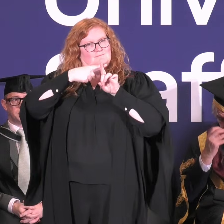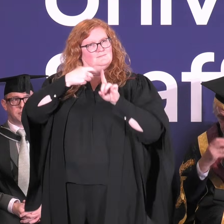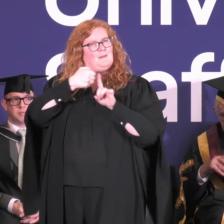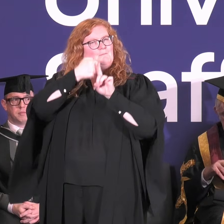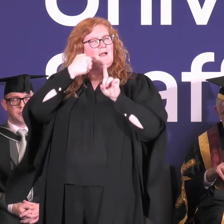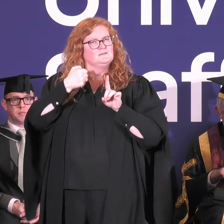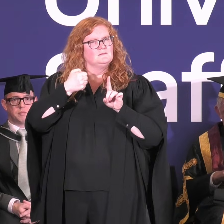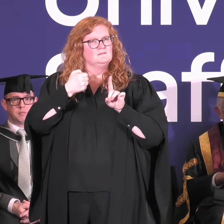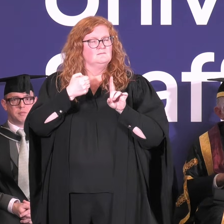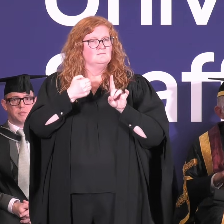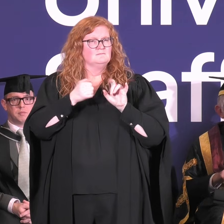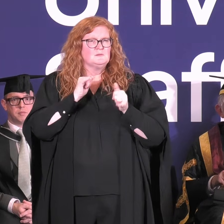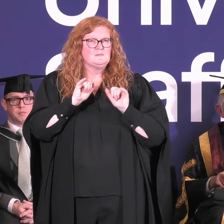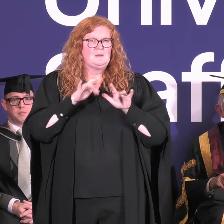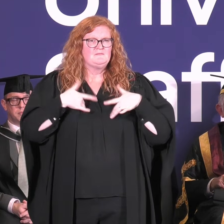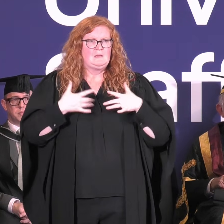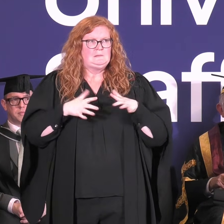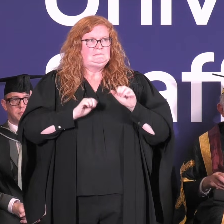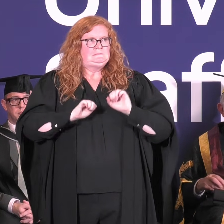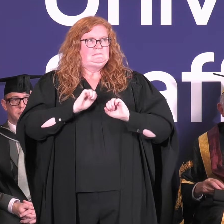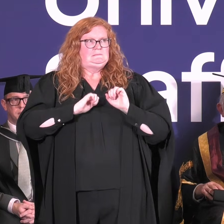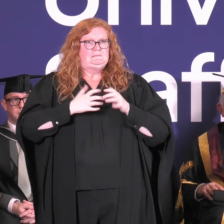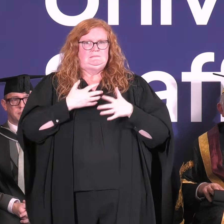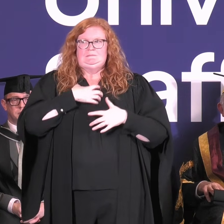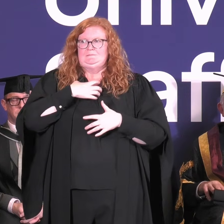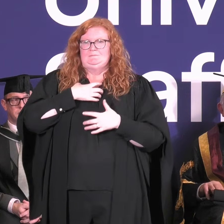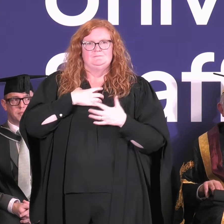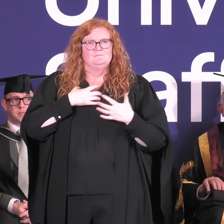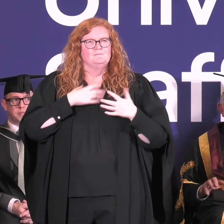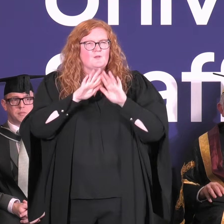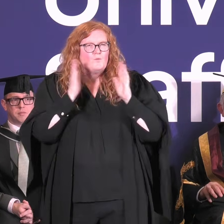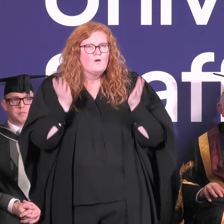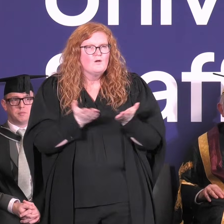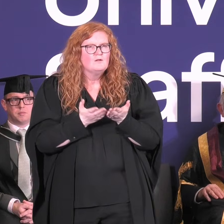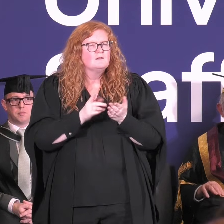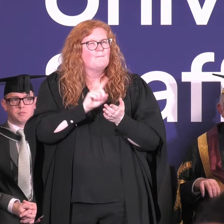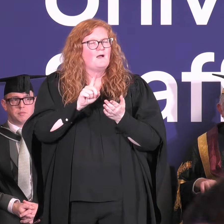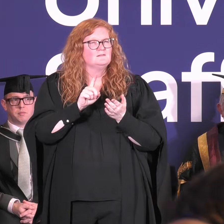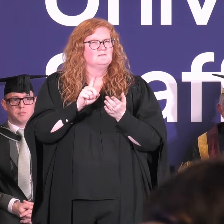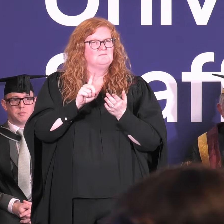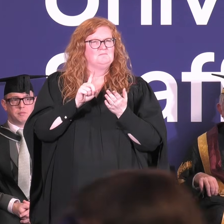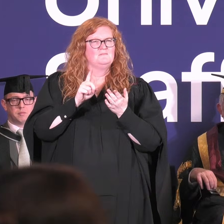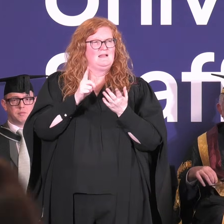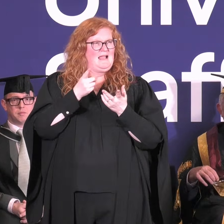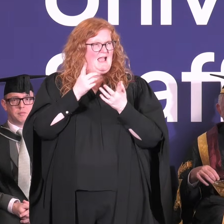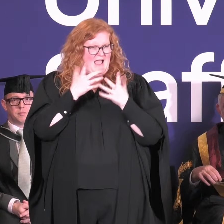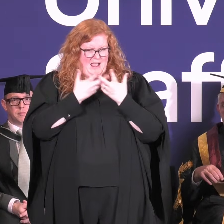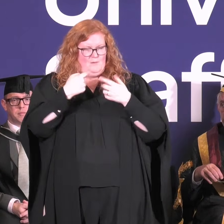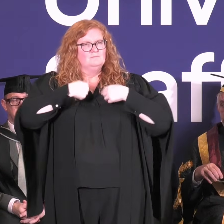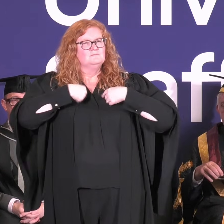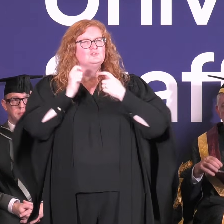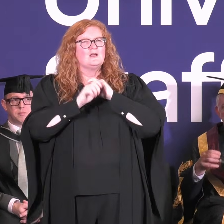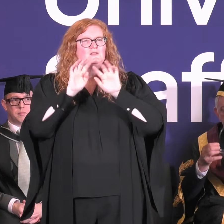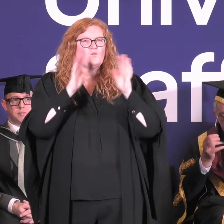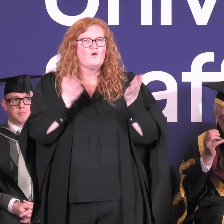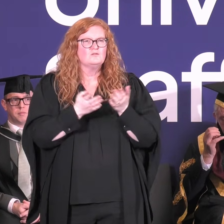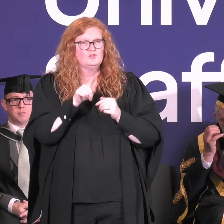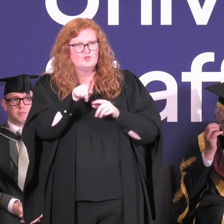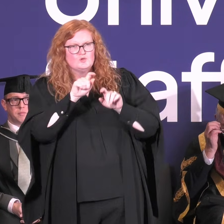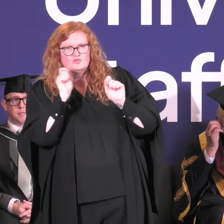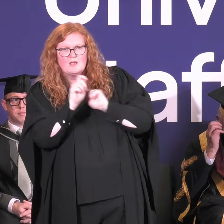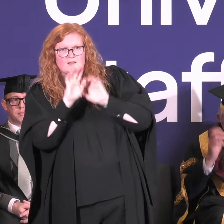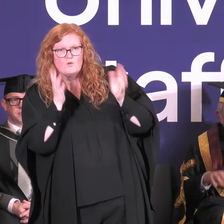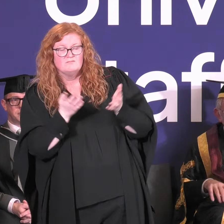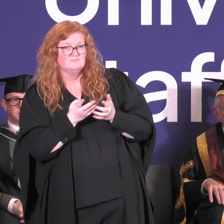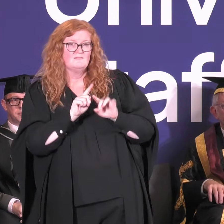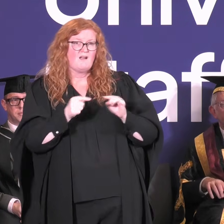feels intimidating with the world operating as it is now. How can we, how can you, how can I change the world? Well, we can't, can we?